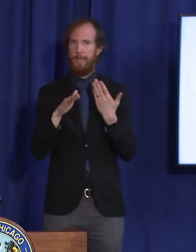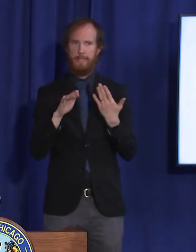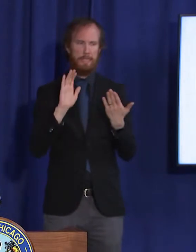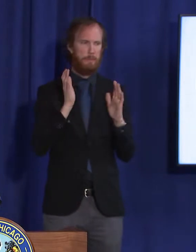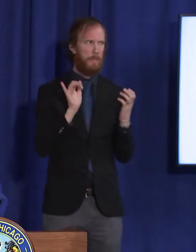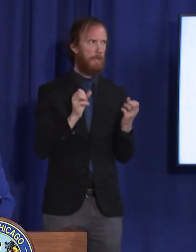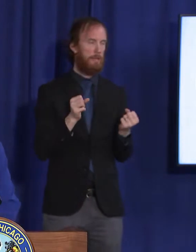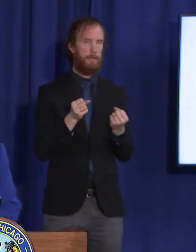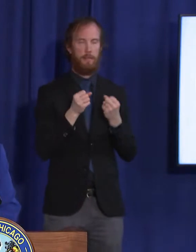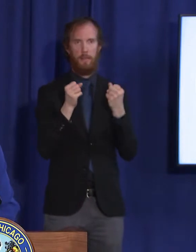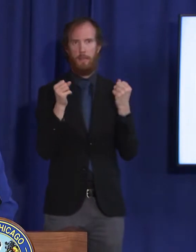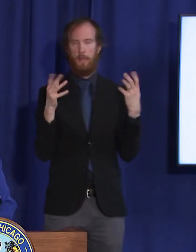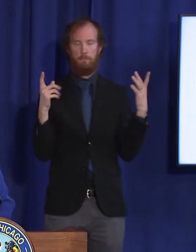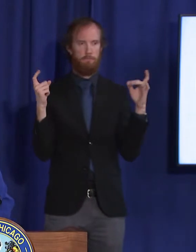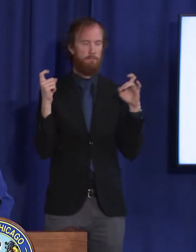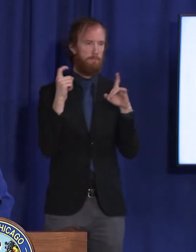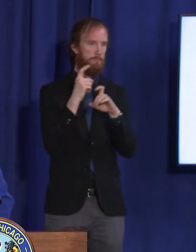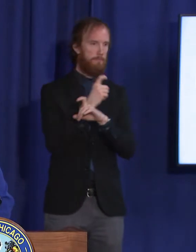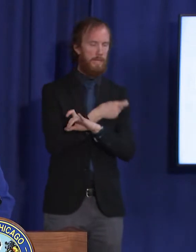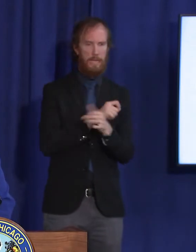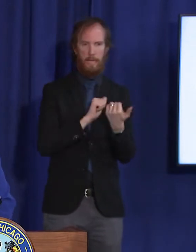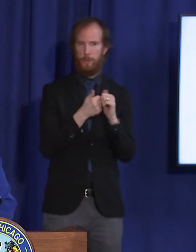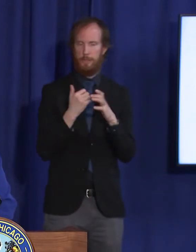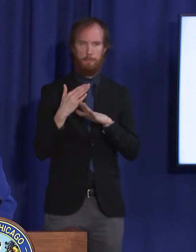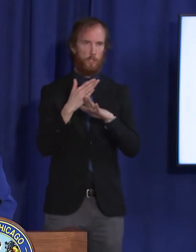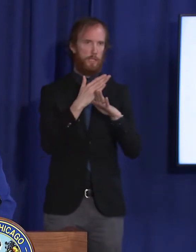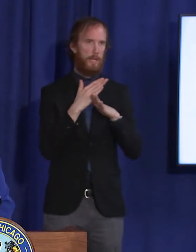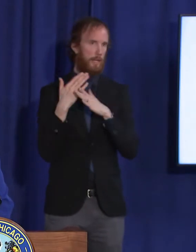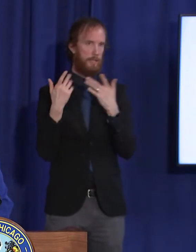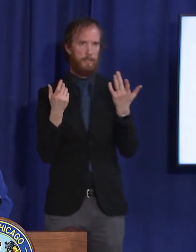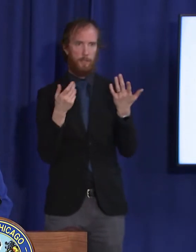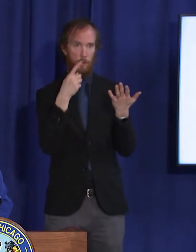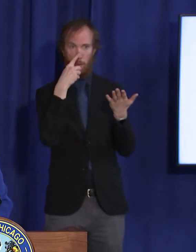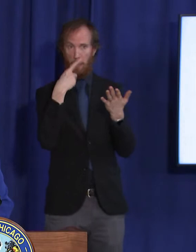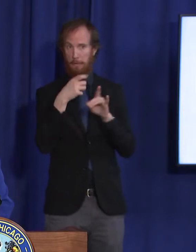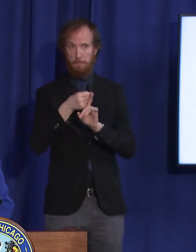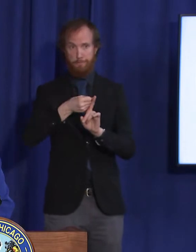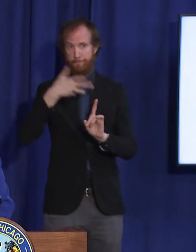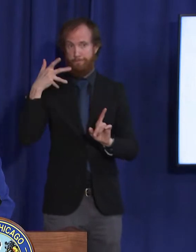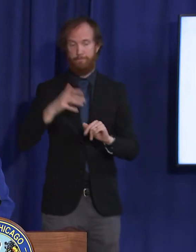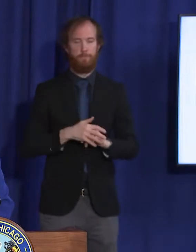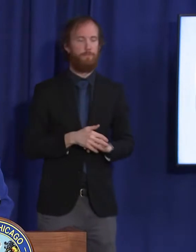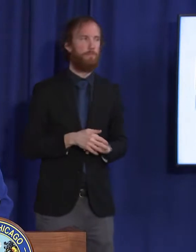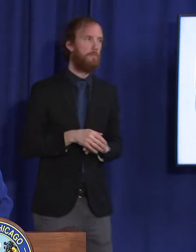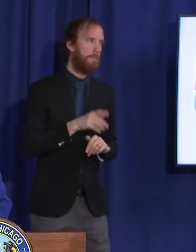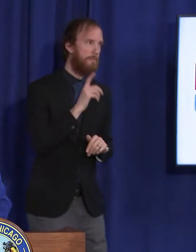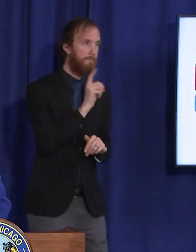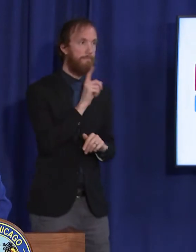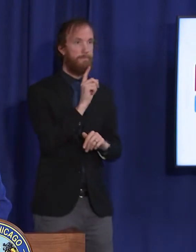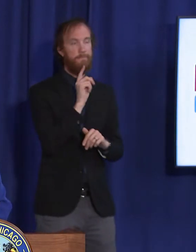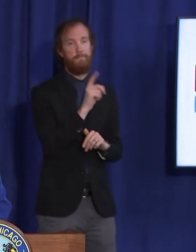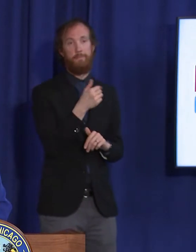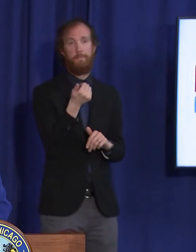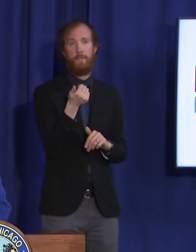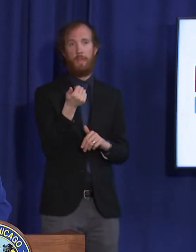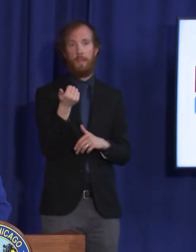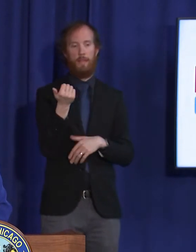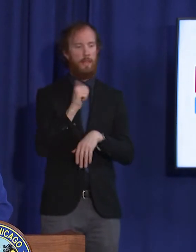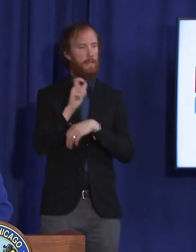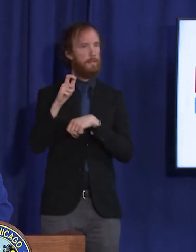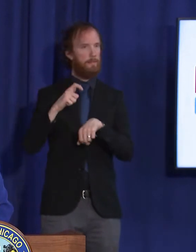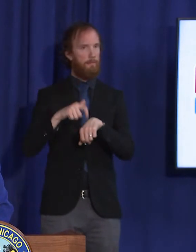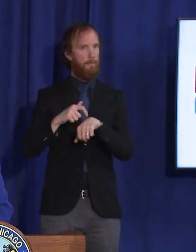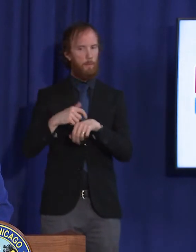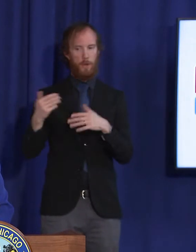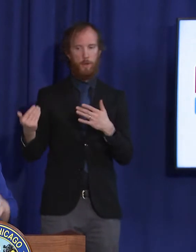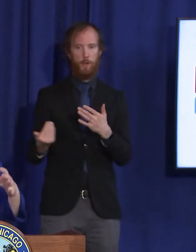different Sure. ways to protect at this point. I wonder if you can speak to all of them right now. Sure. So anytime there's a new variant or a